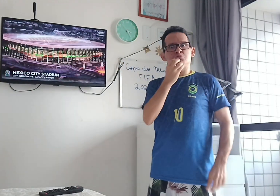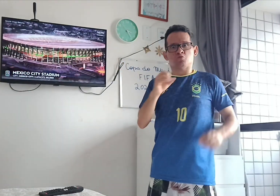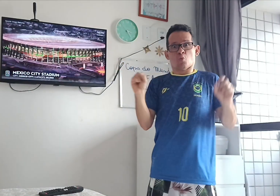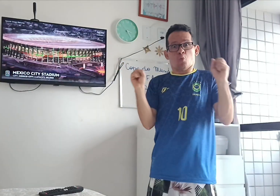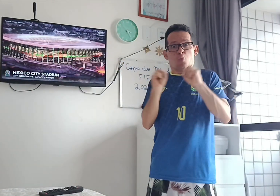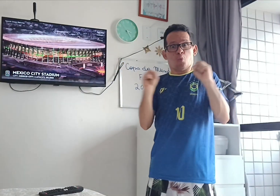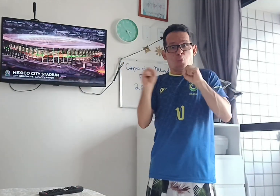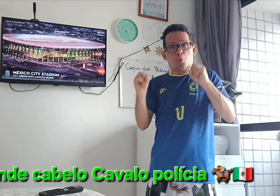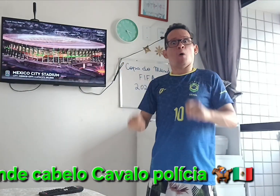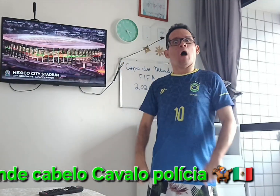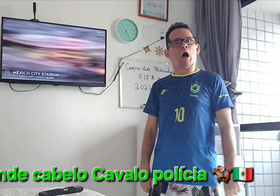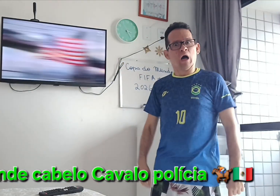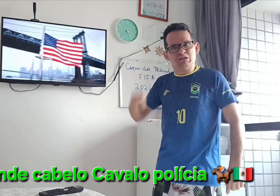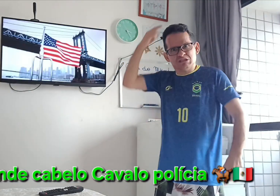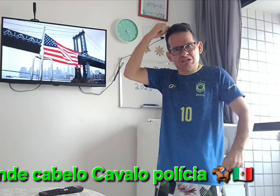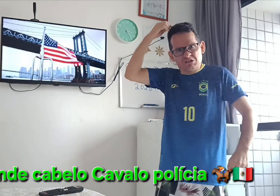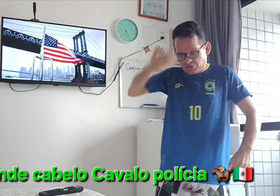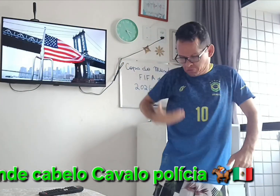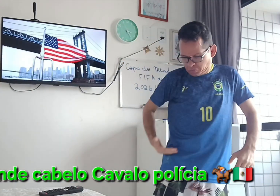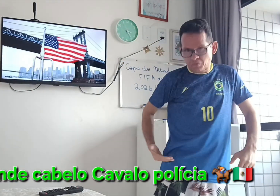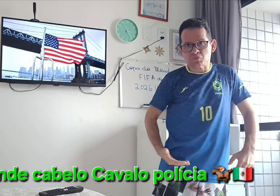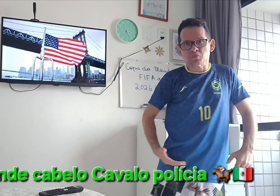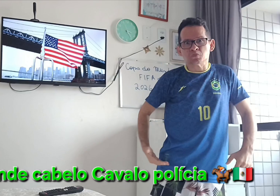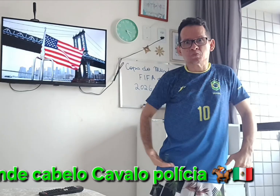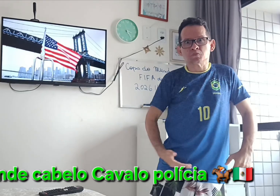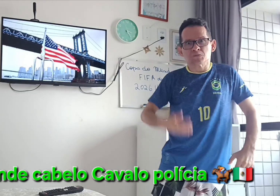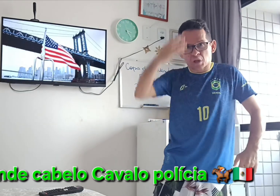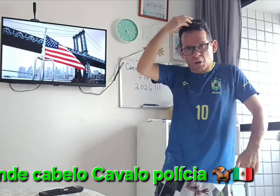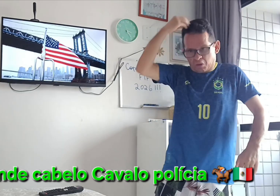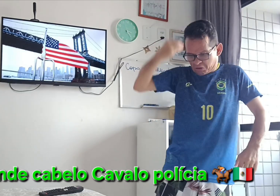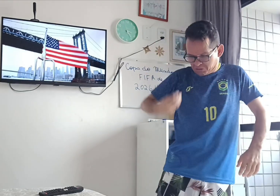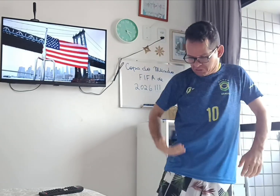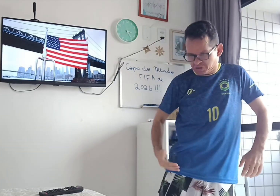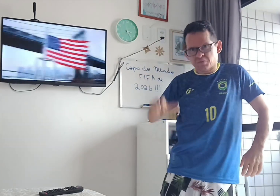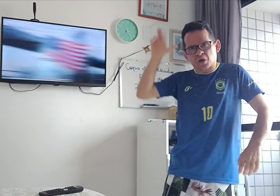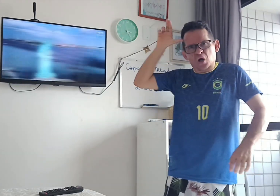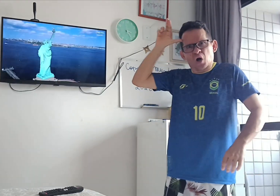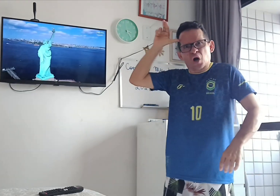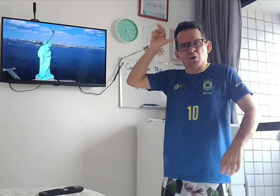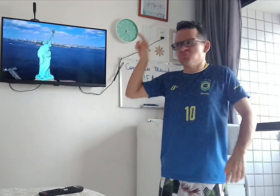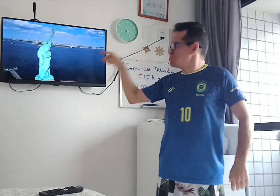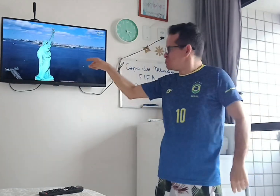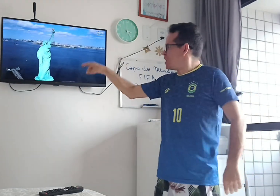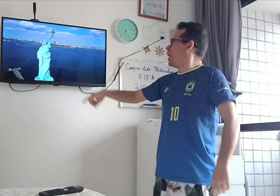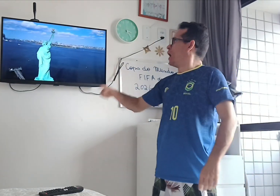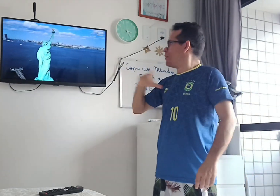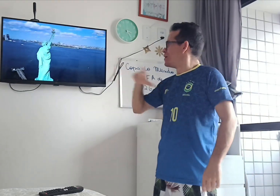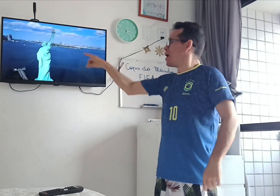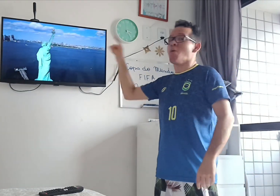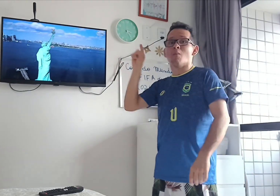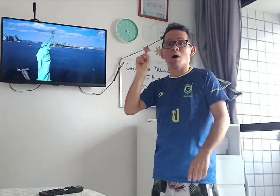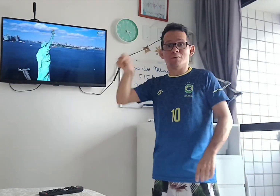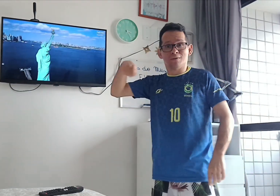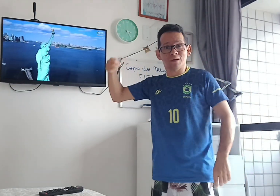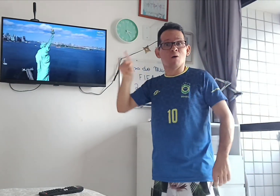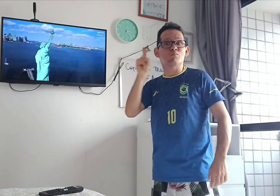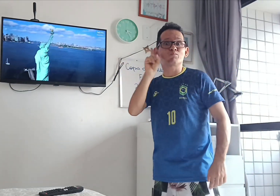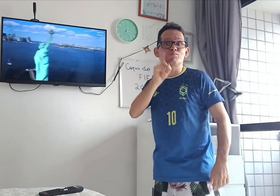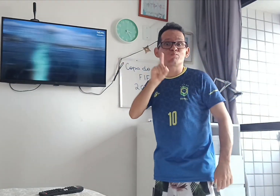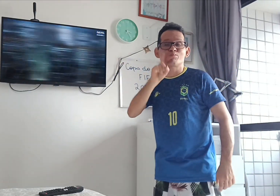Africa. The core of the puzzle is the United States, taking on the majority of the games at this record-breaking World Cup. 11